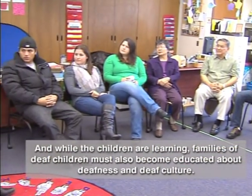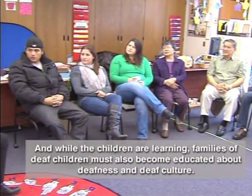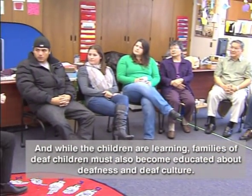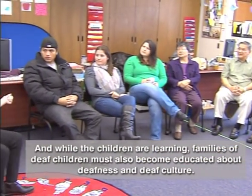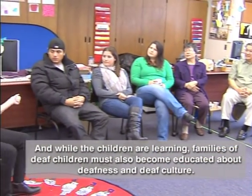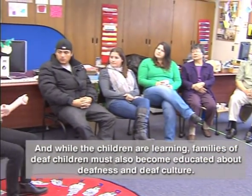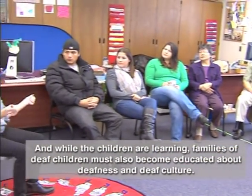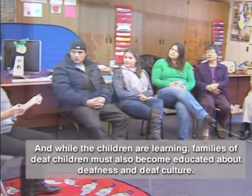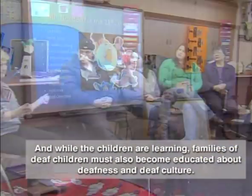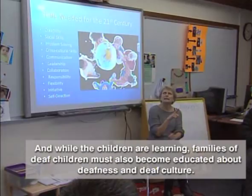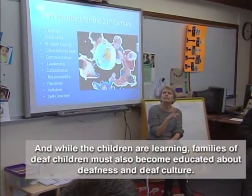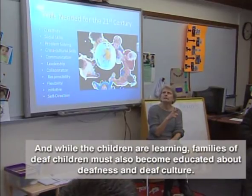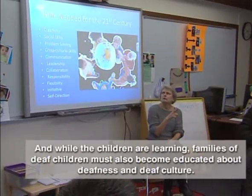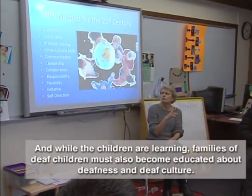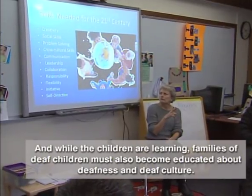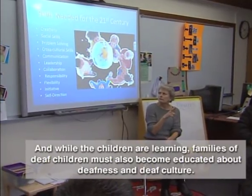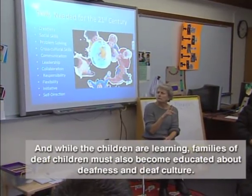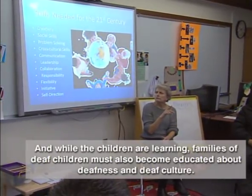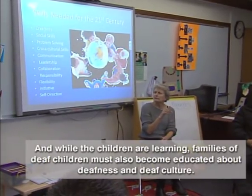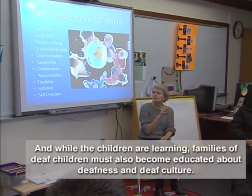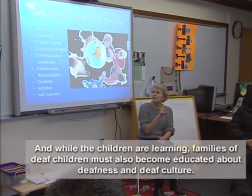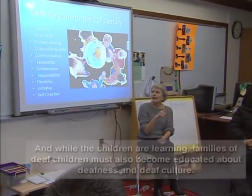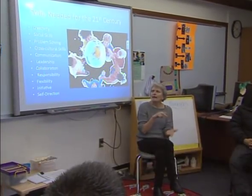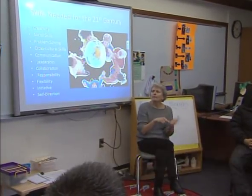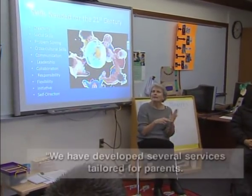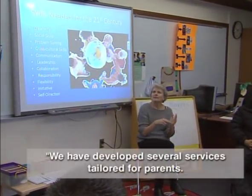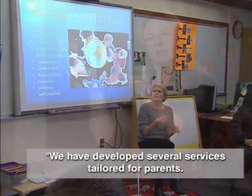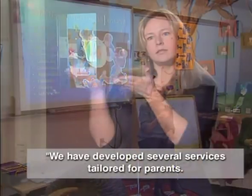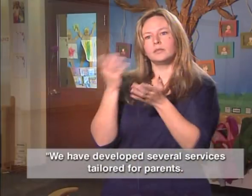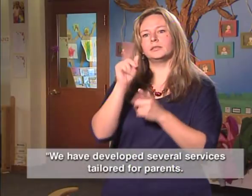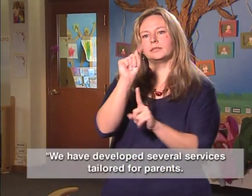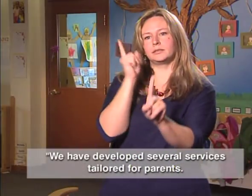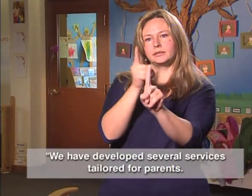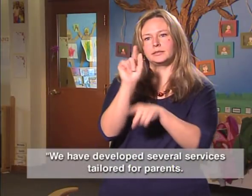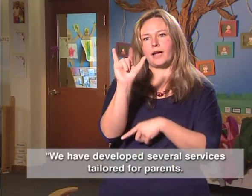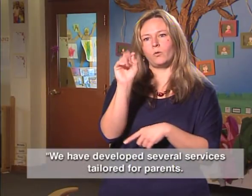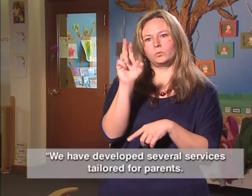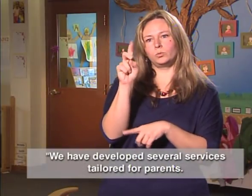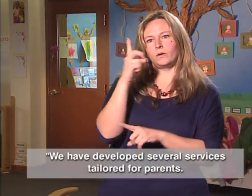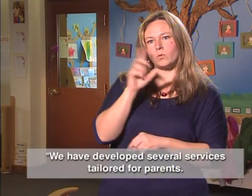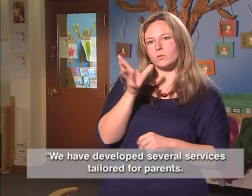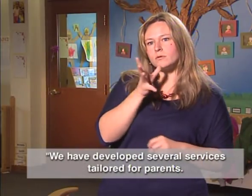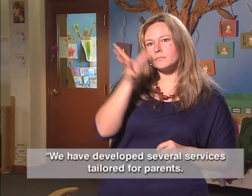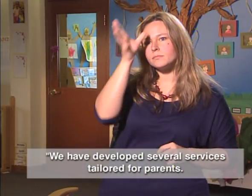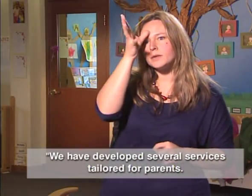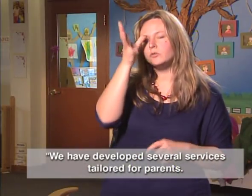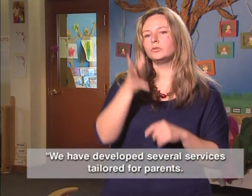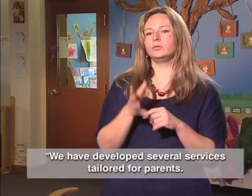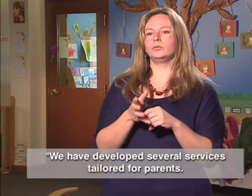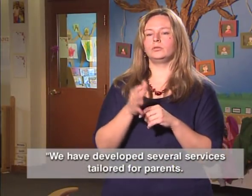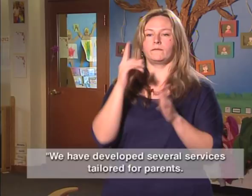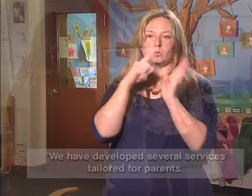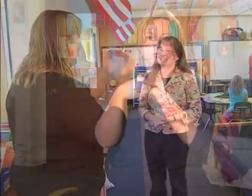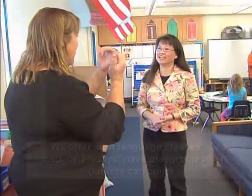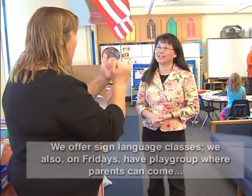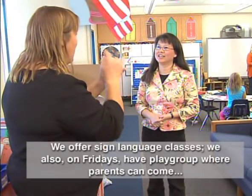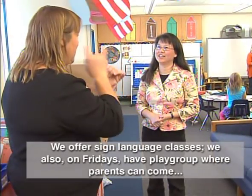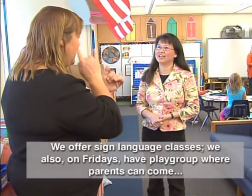become educated about deafness and deaf culture. We have developed several services tailored for parents. We offer sign